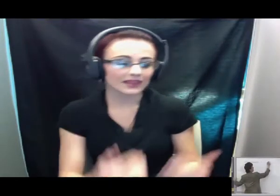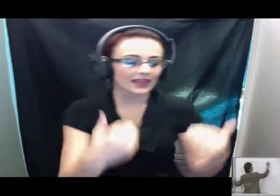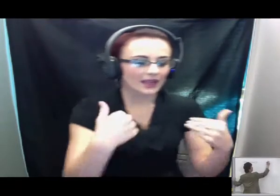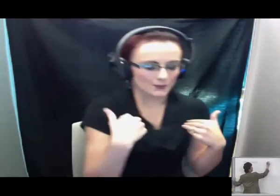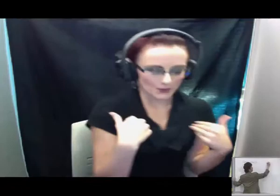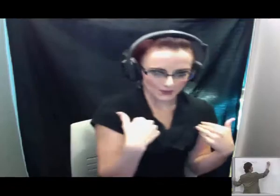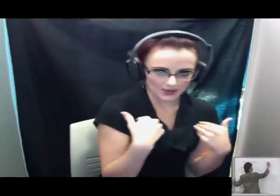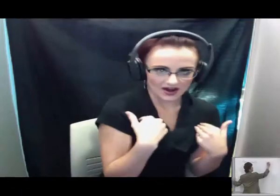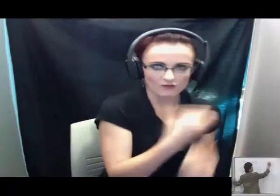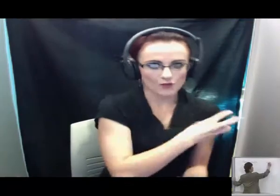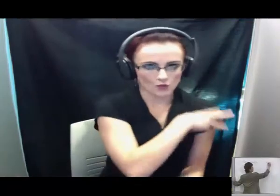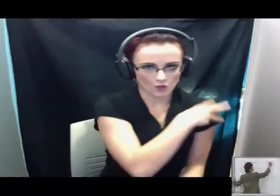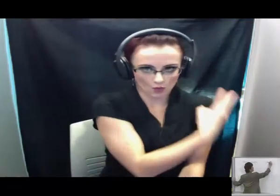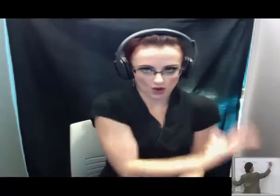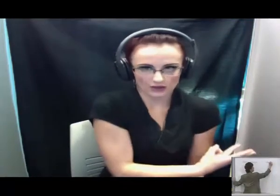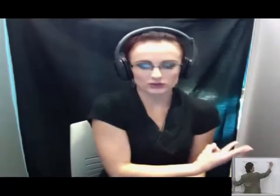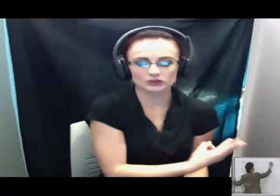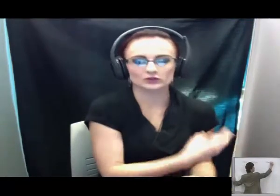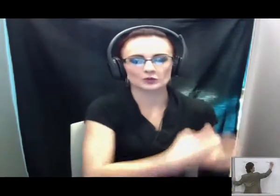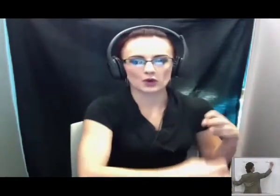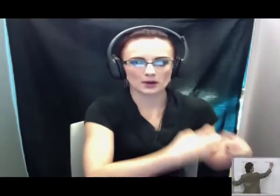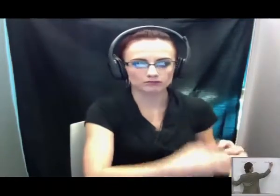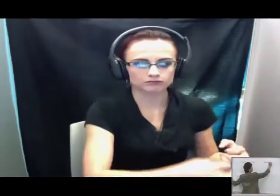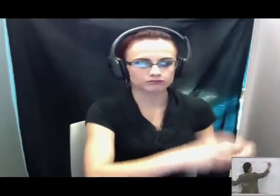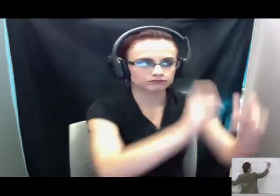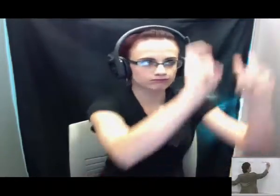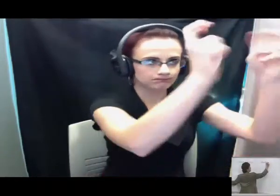And we have Washington's problems.